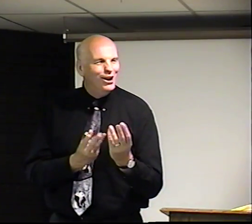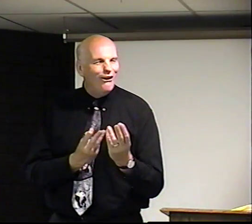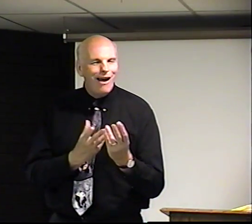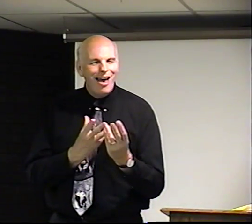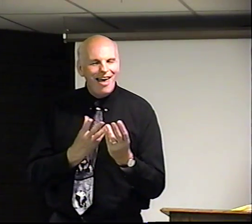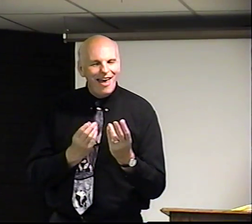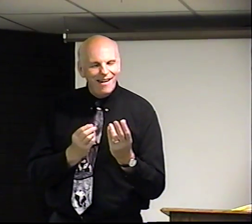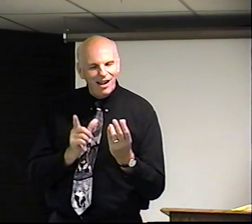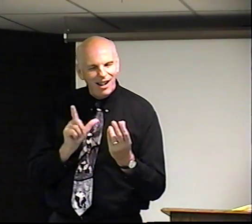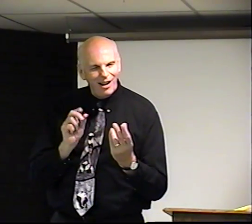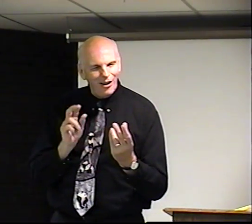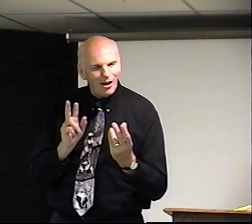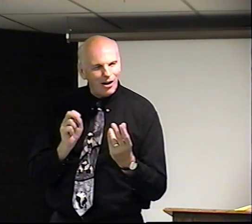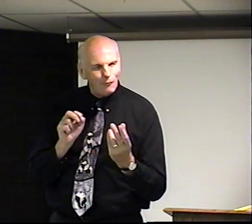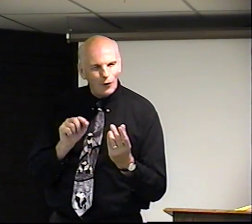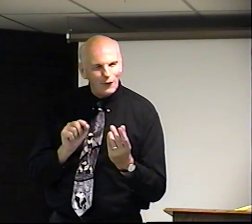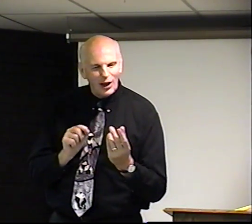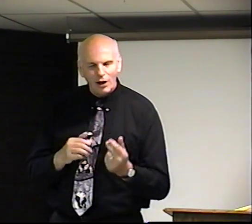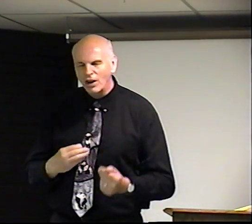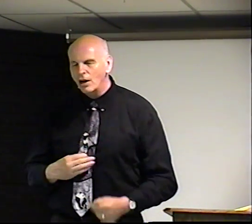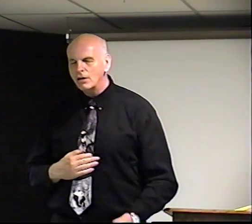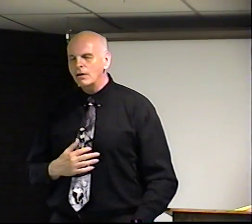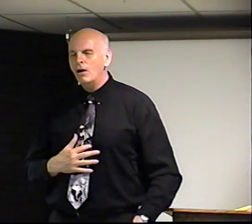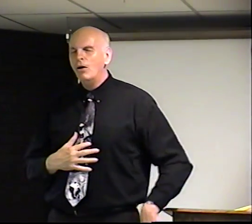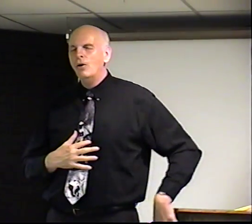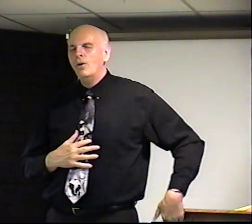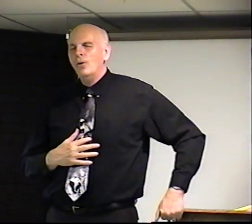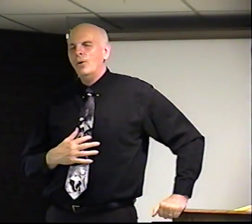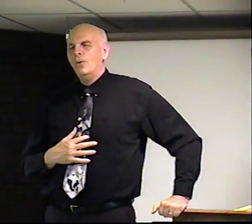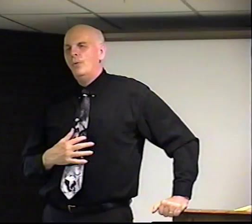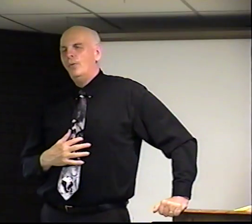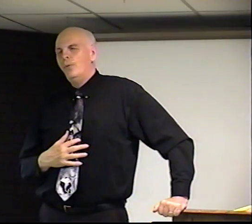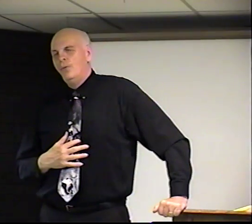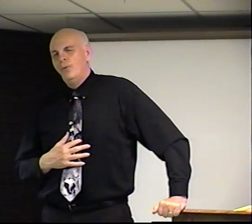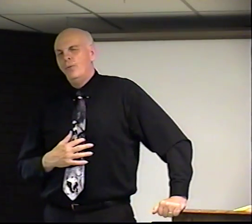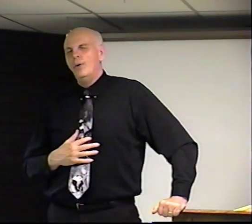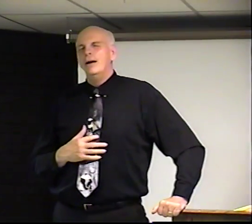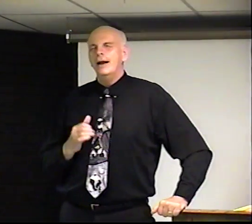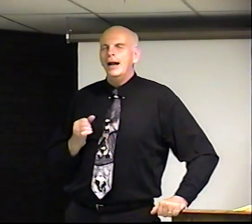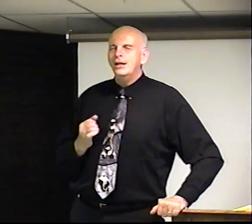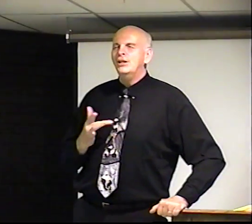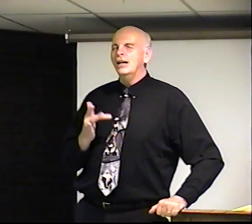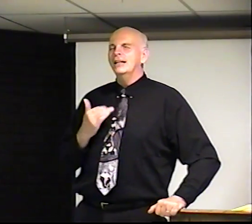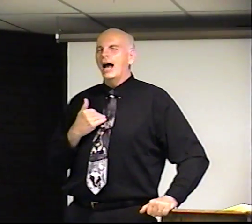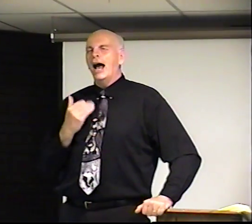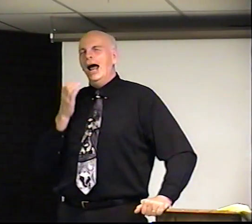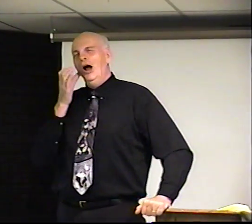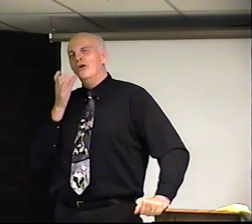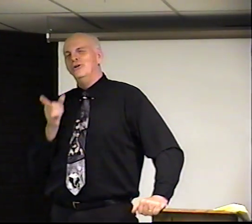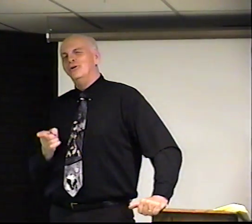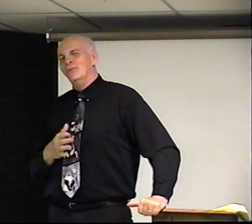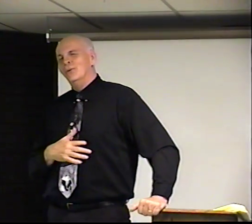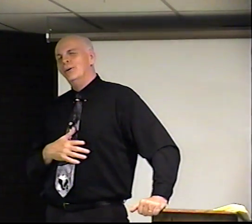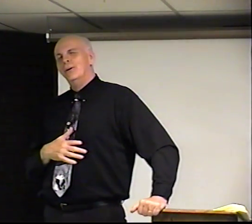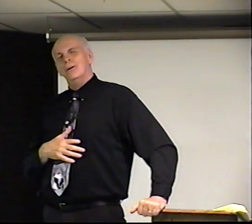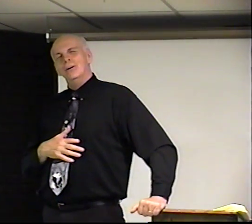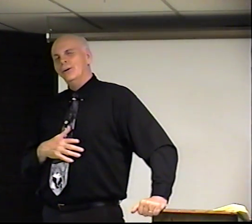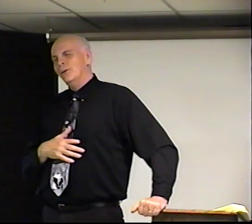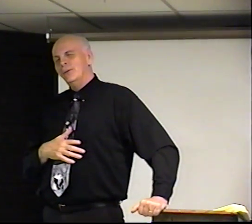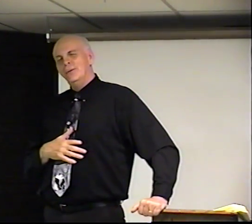tender and love for this. Yes, she, I heard you.